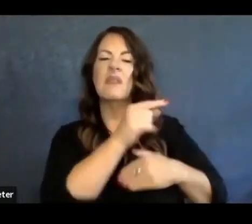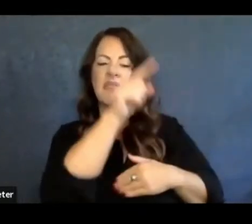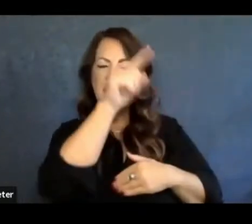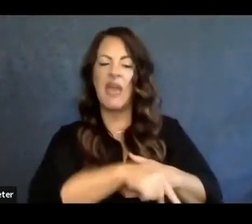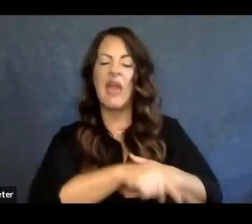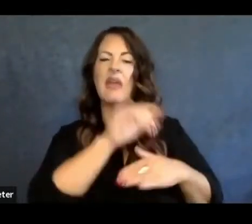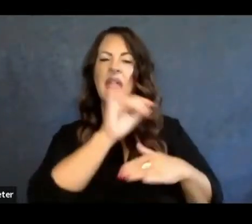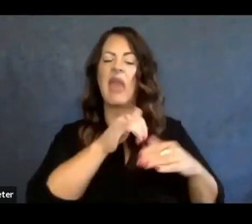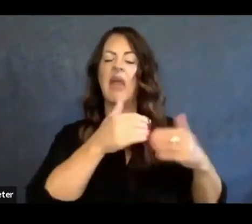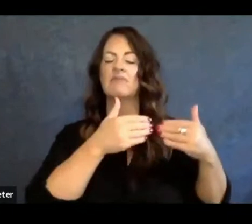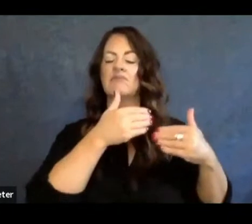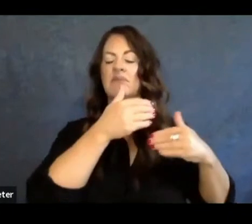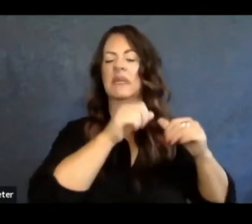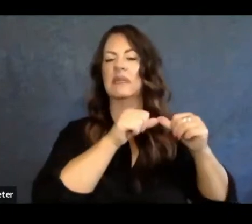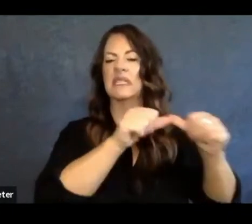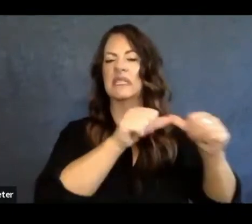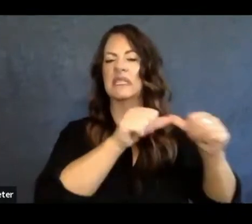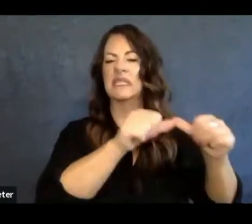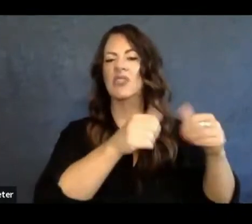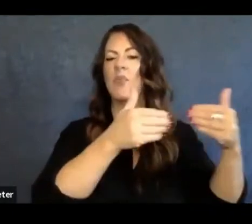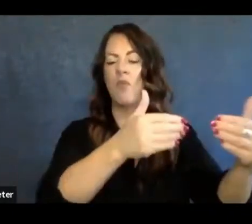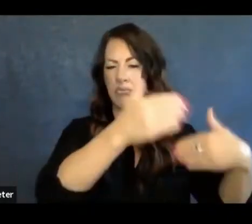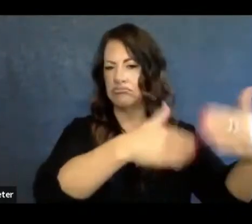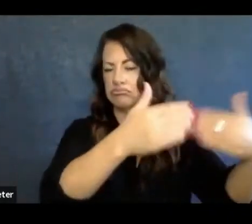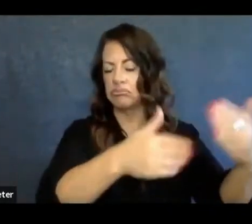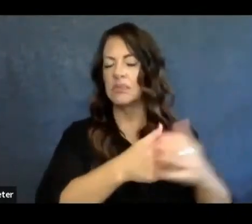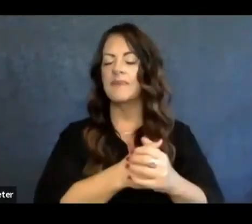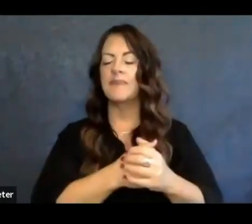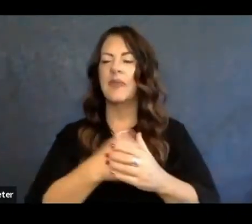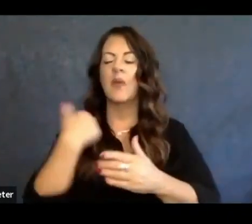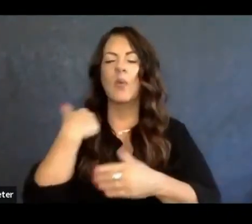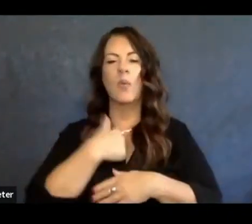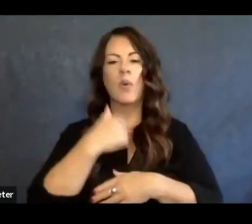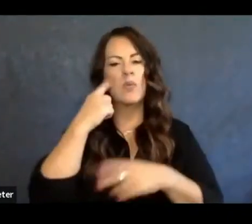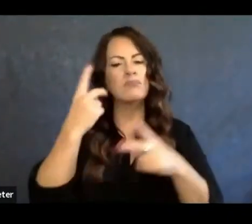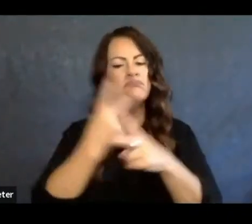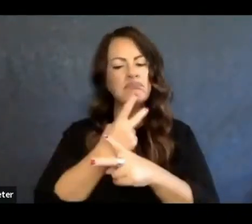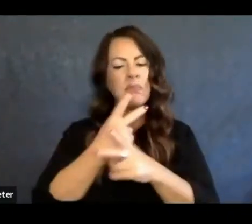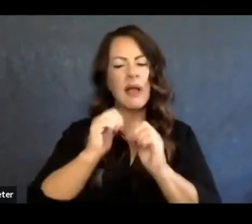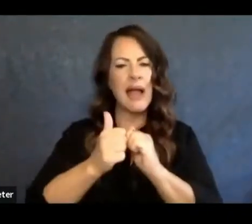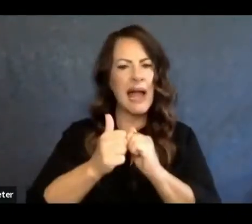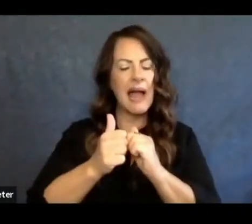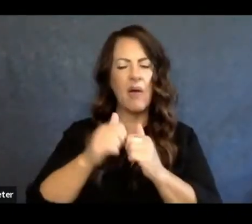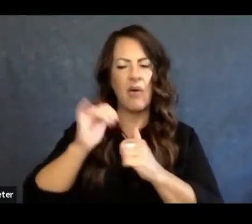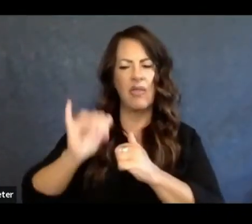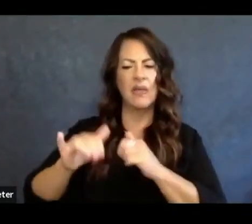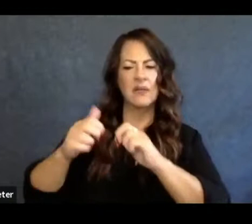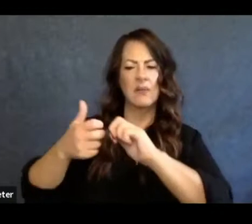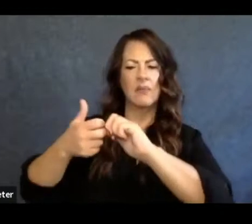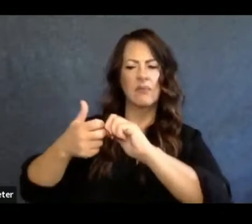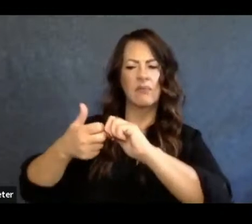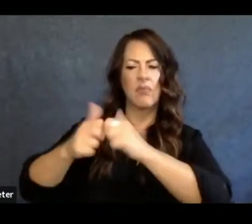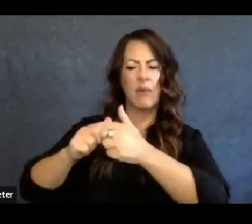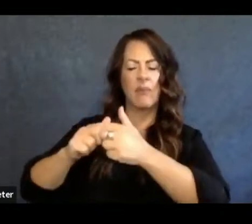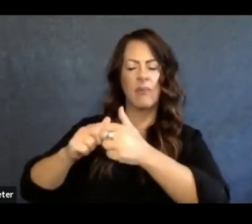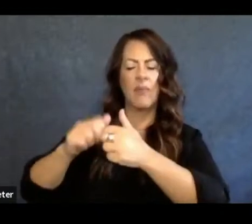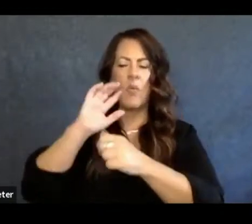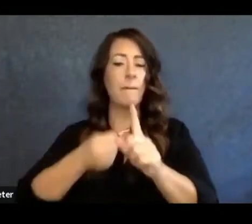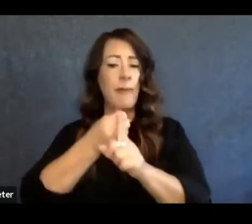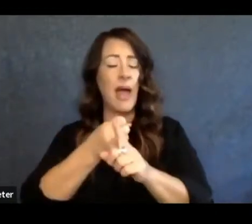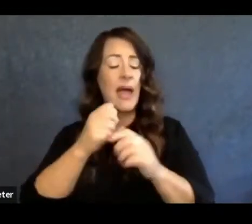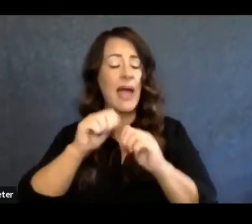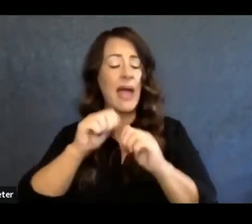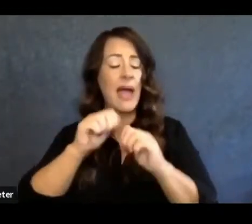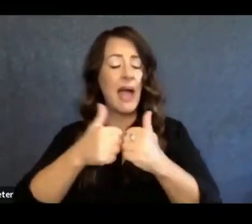account and certainly considering how, if in any way, this issue affects our policy decision making